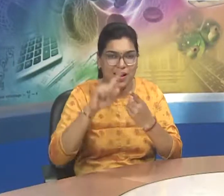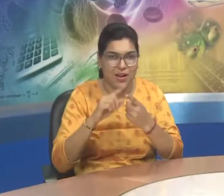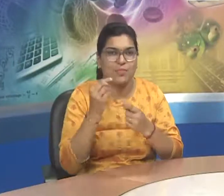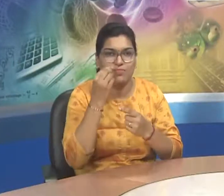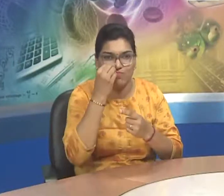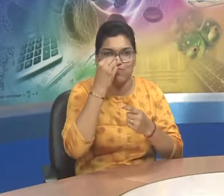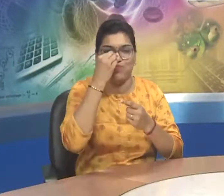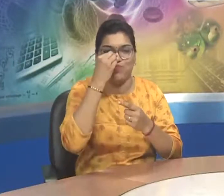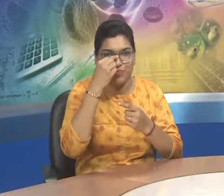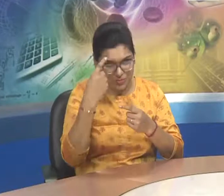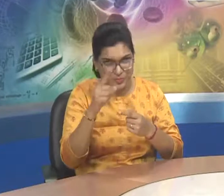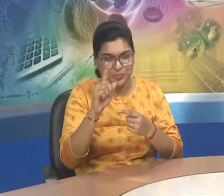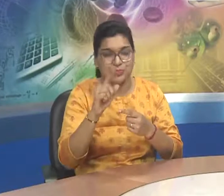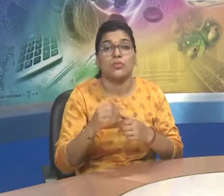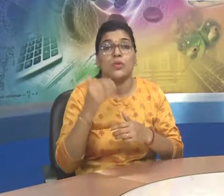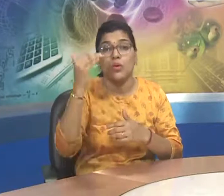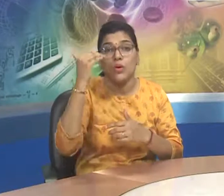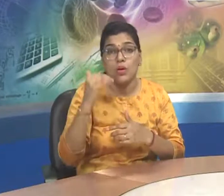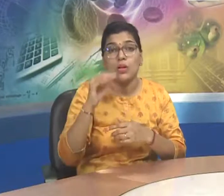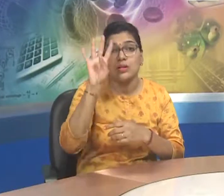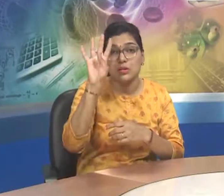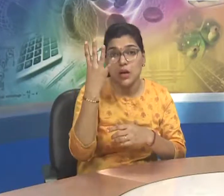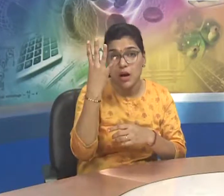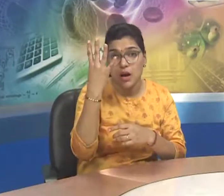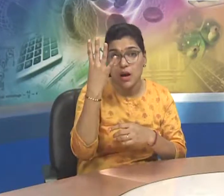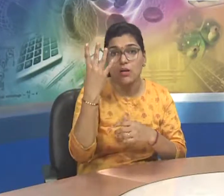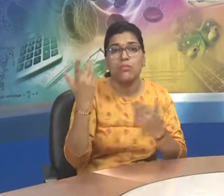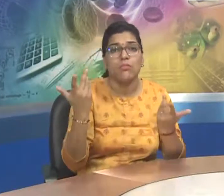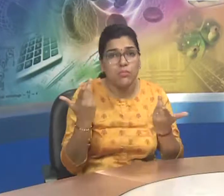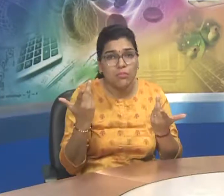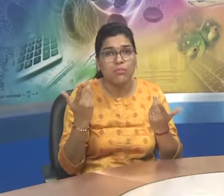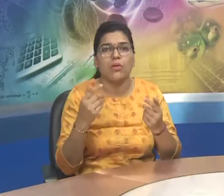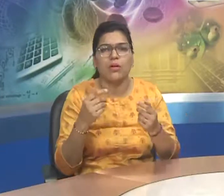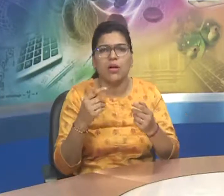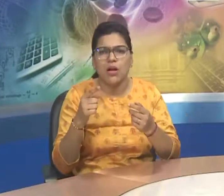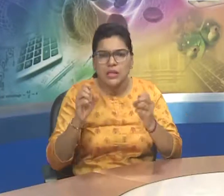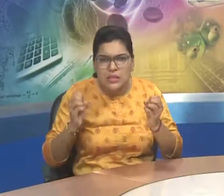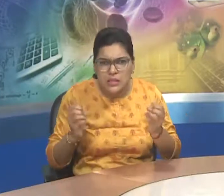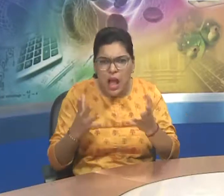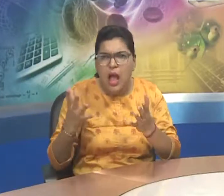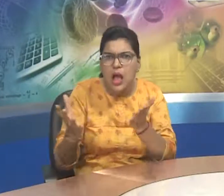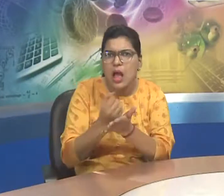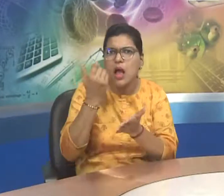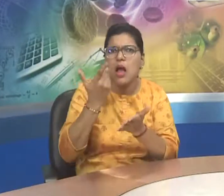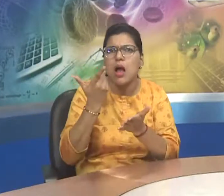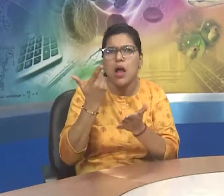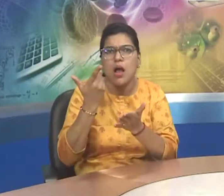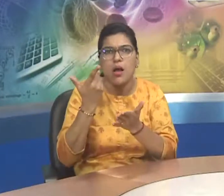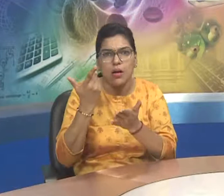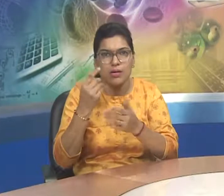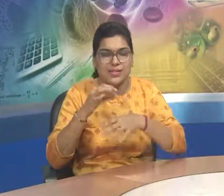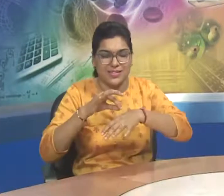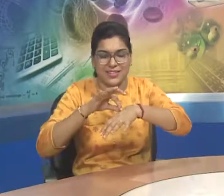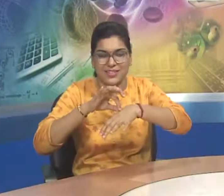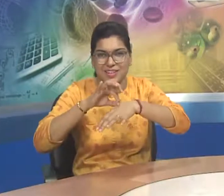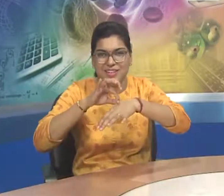Third is pimple on the nose. Fourth is begin to